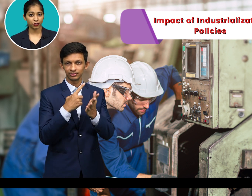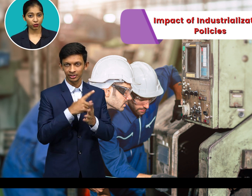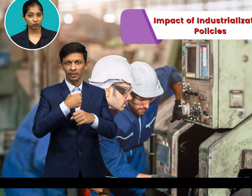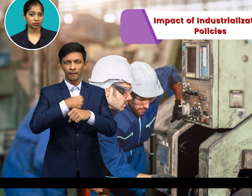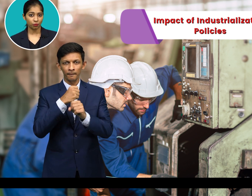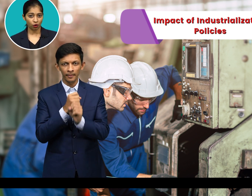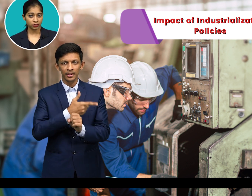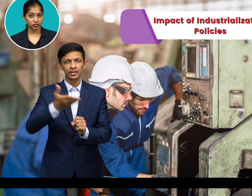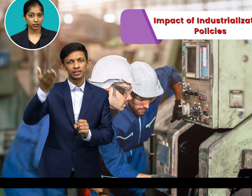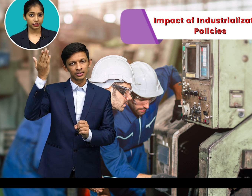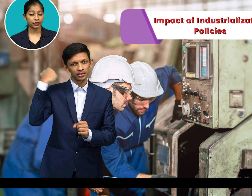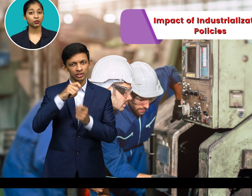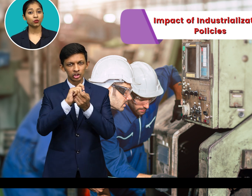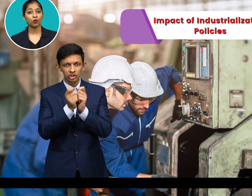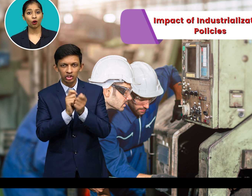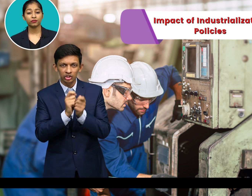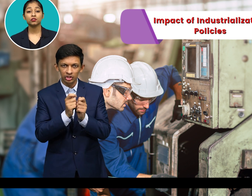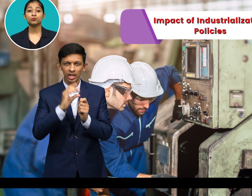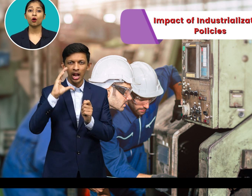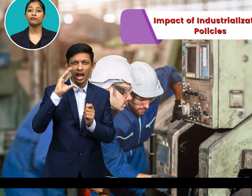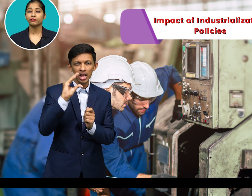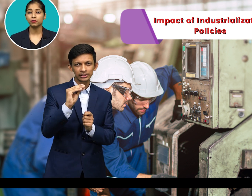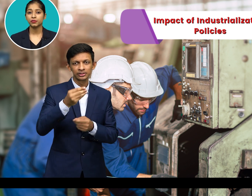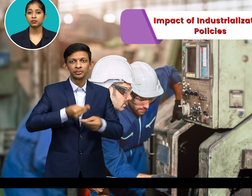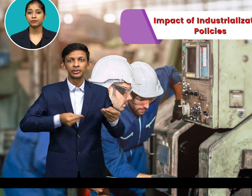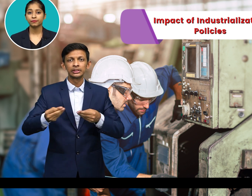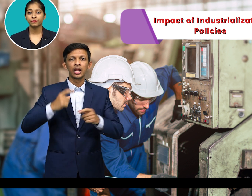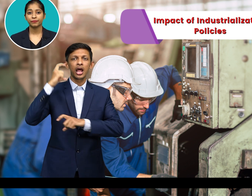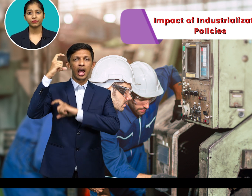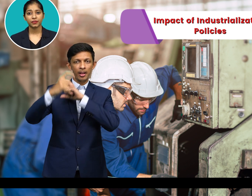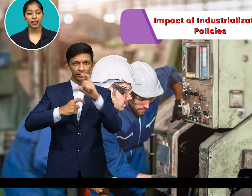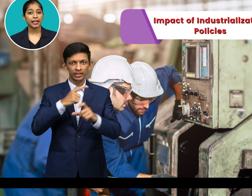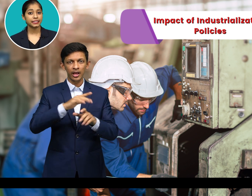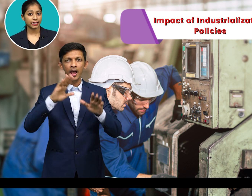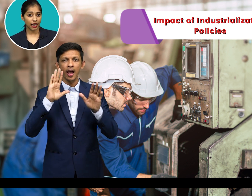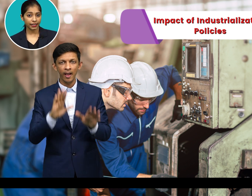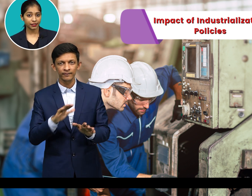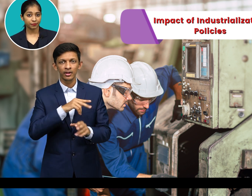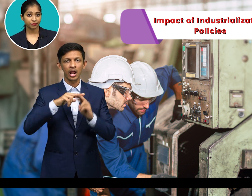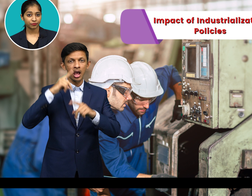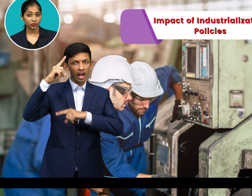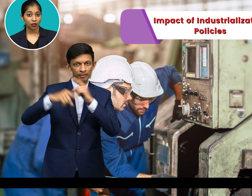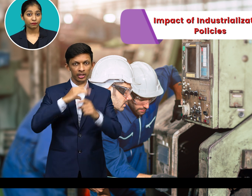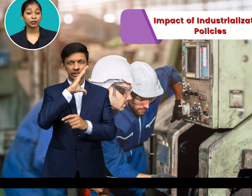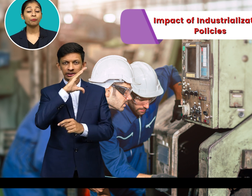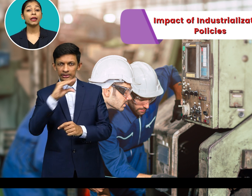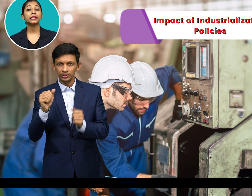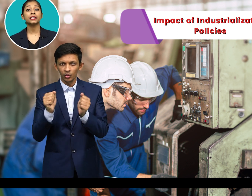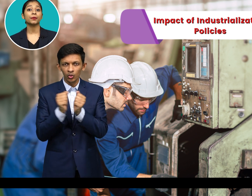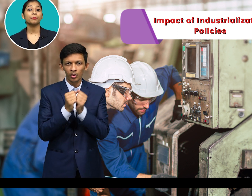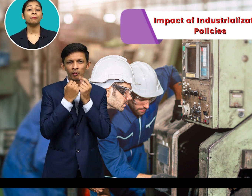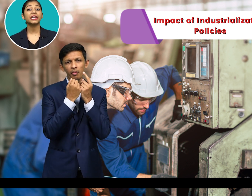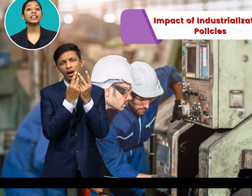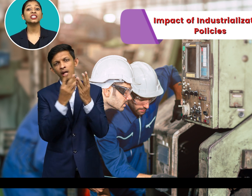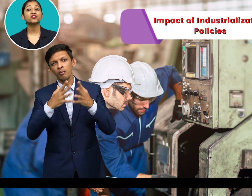were introduced was that the role of small firms has declined with